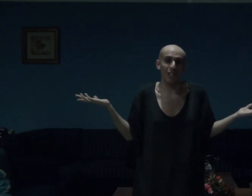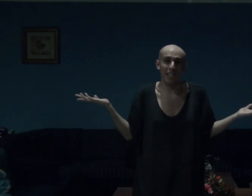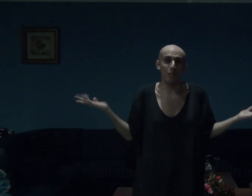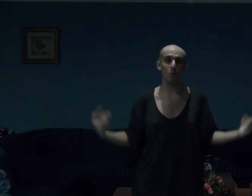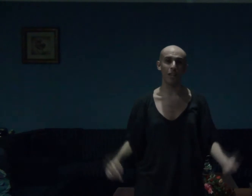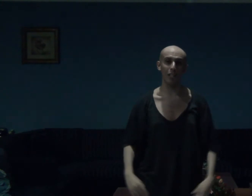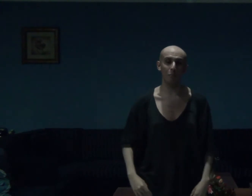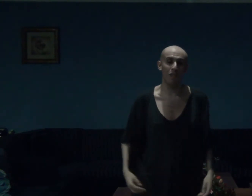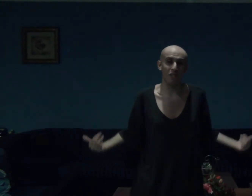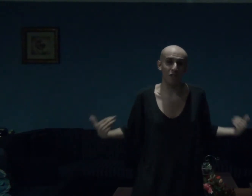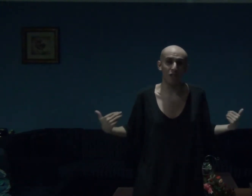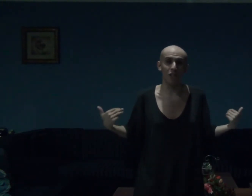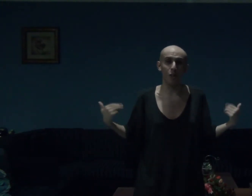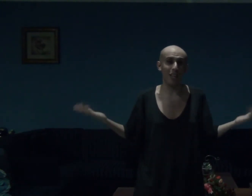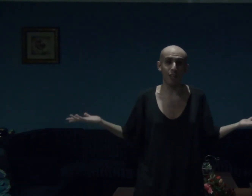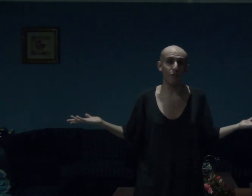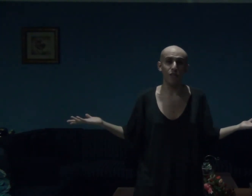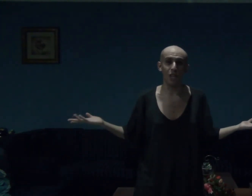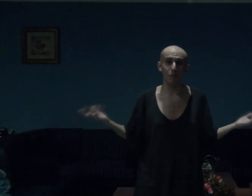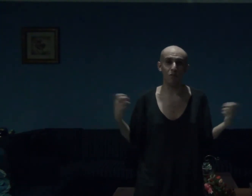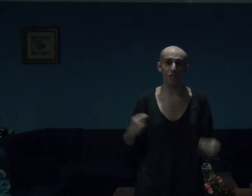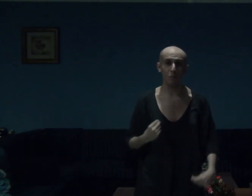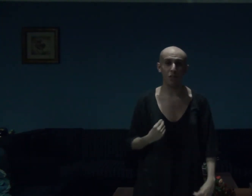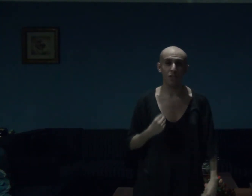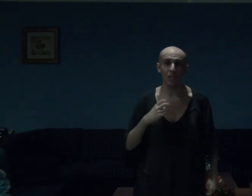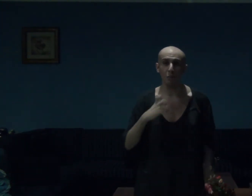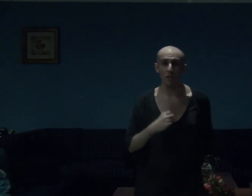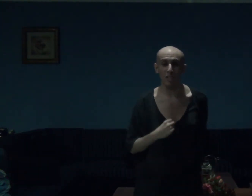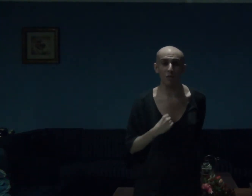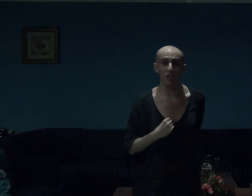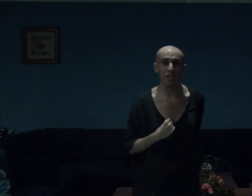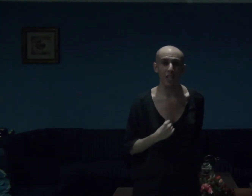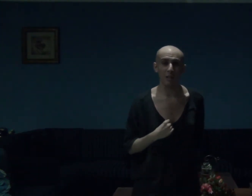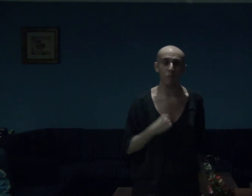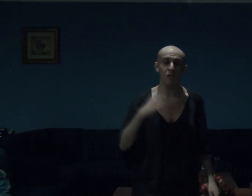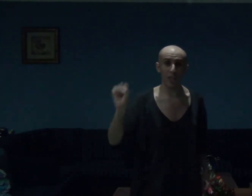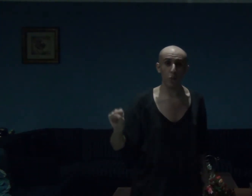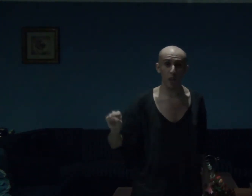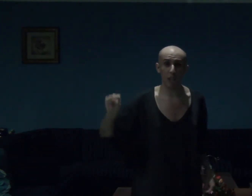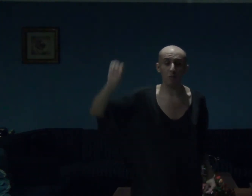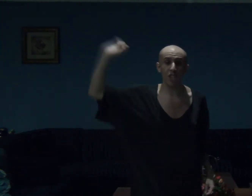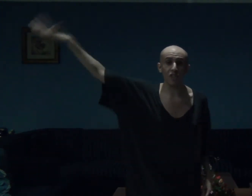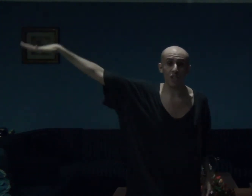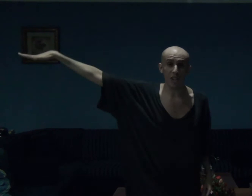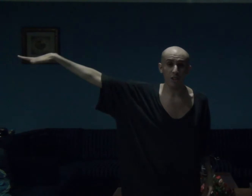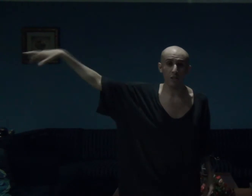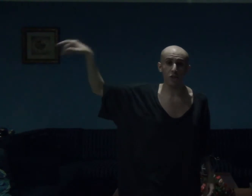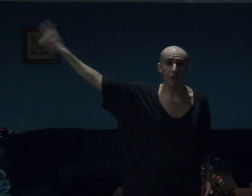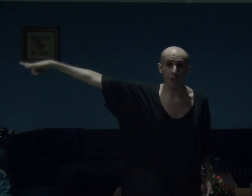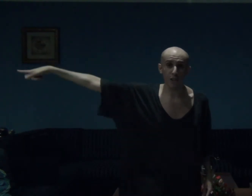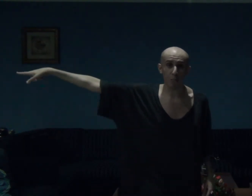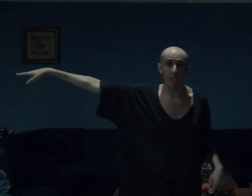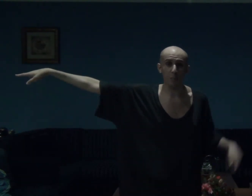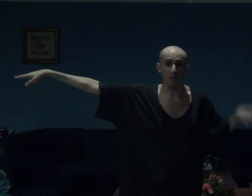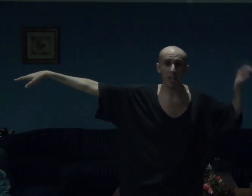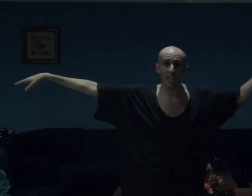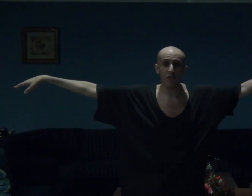can't be helped since, you know, I love names, especially pronouncing names. Rick Grimes and the others of his people and his